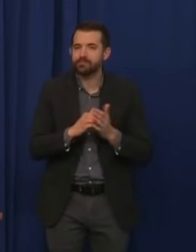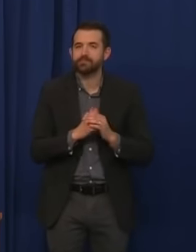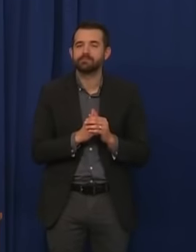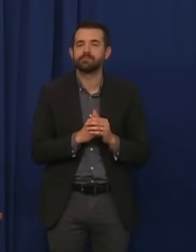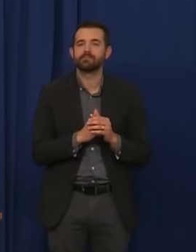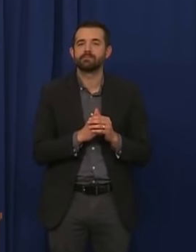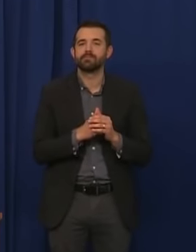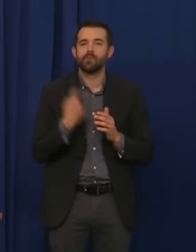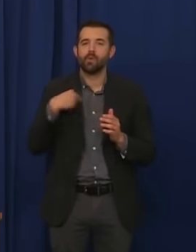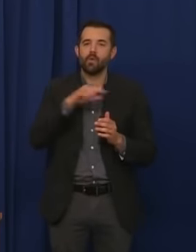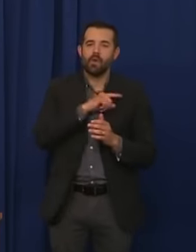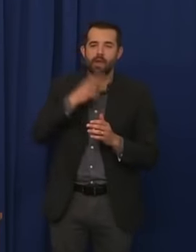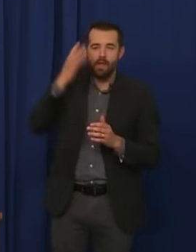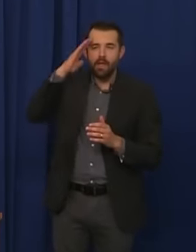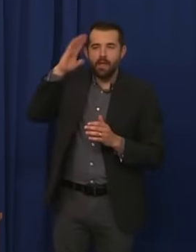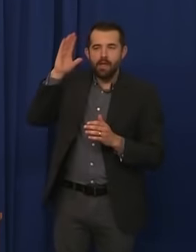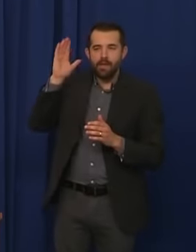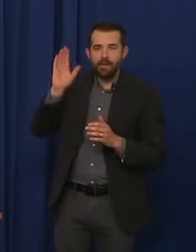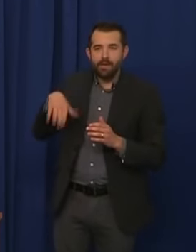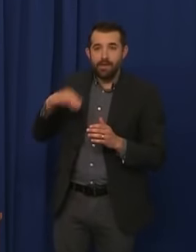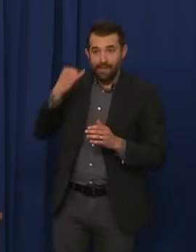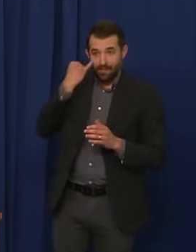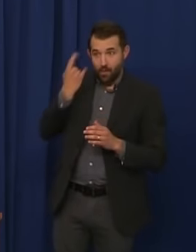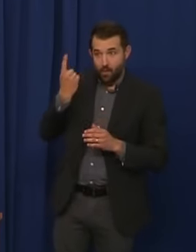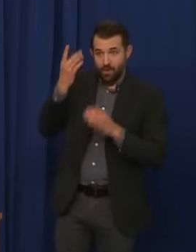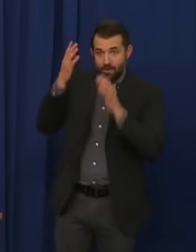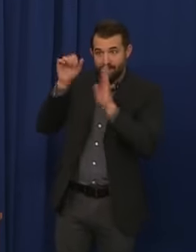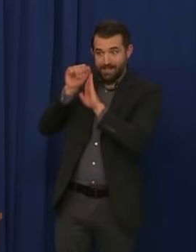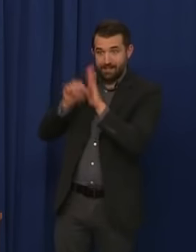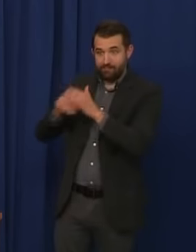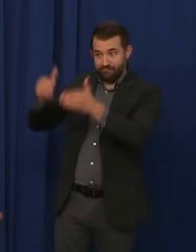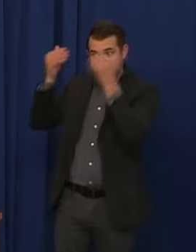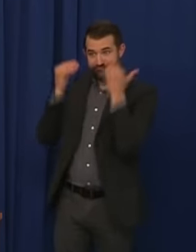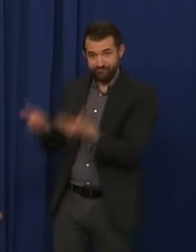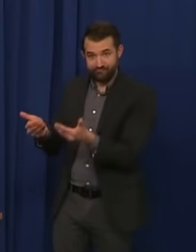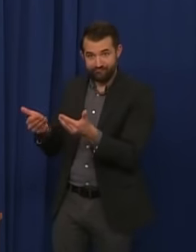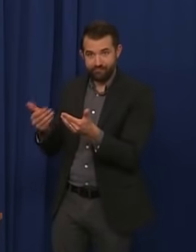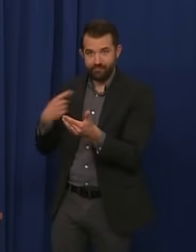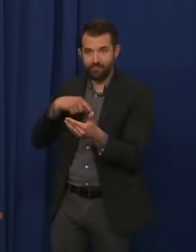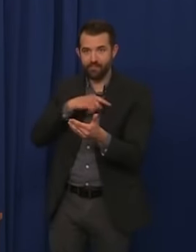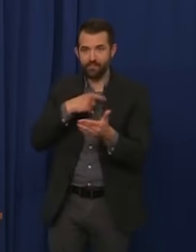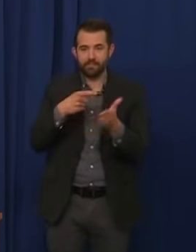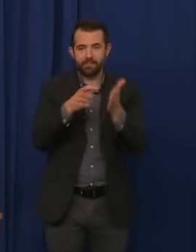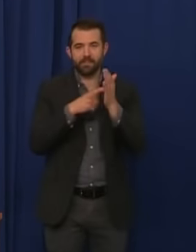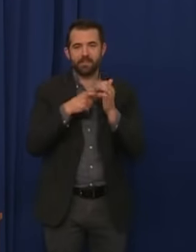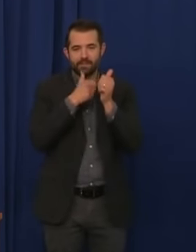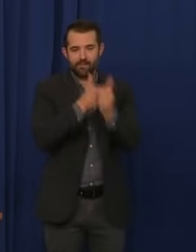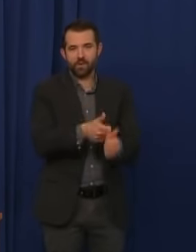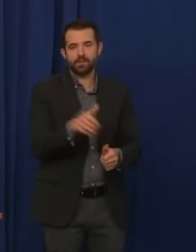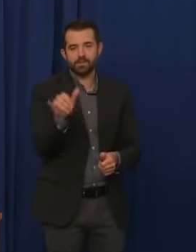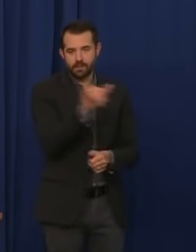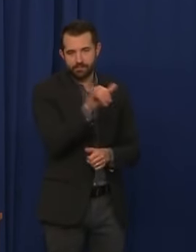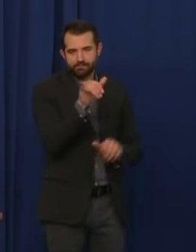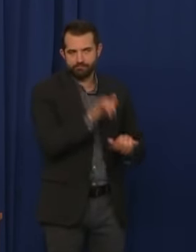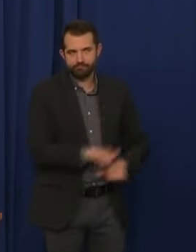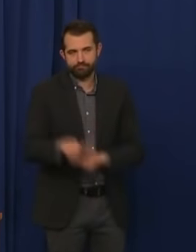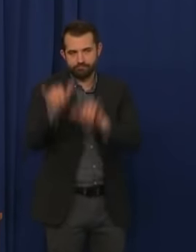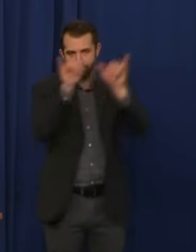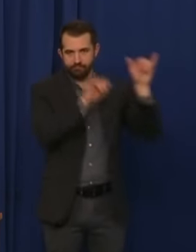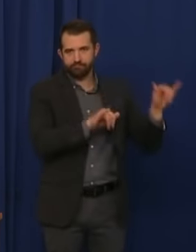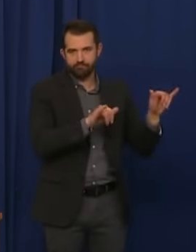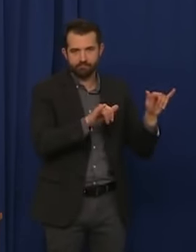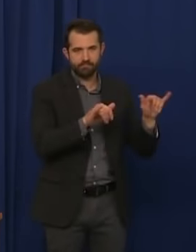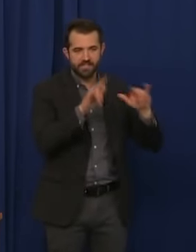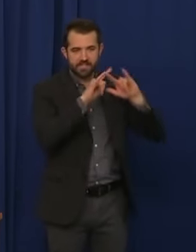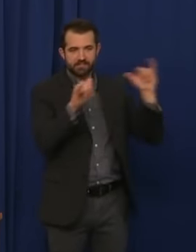think we all know that if one state does it, we all have to do it sort of in concert. Same with some of the other activities we've been talking about. We